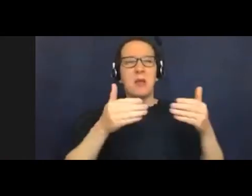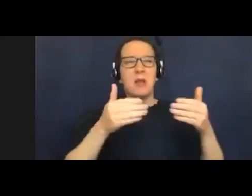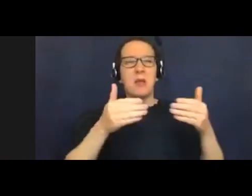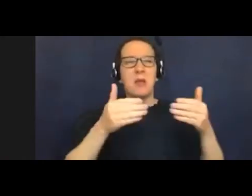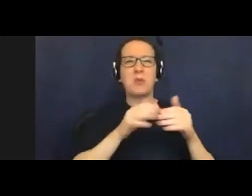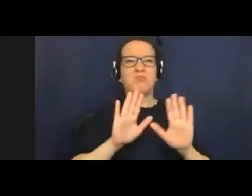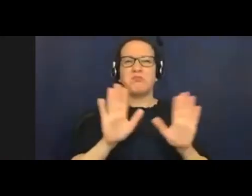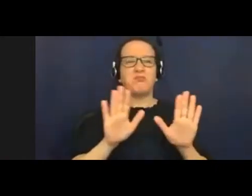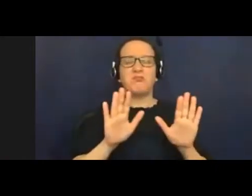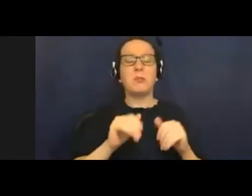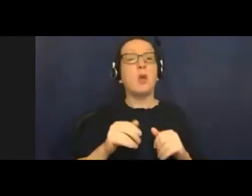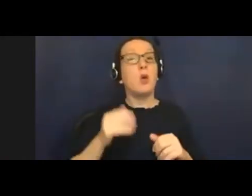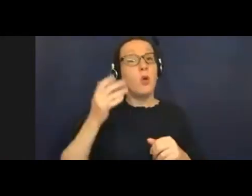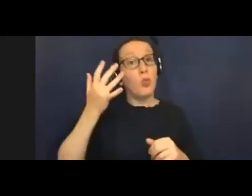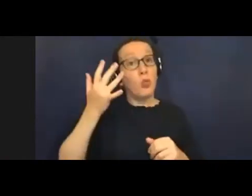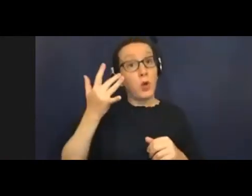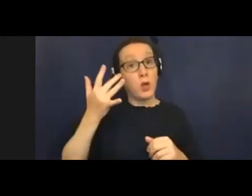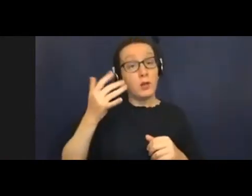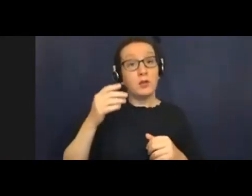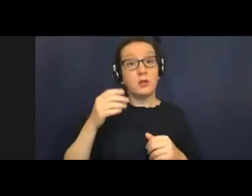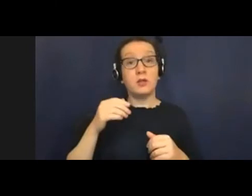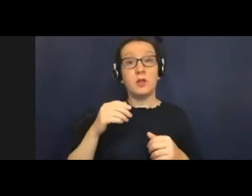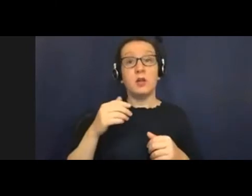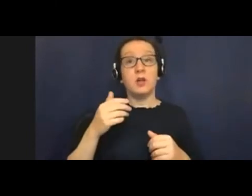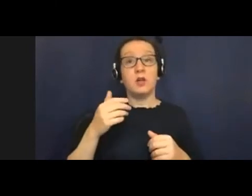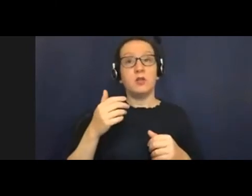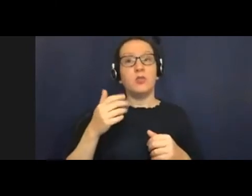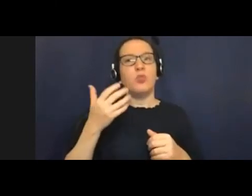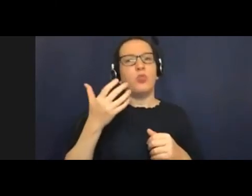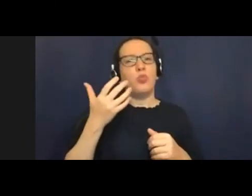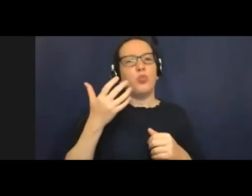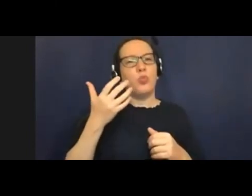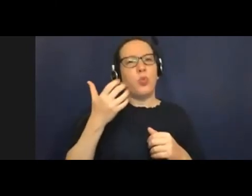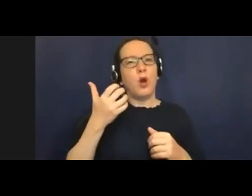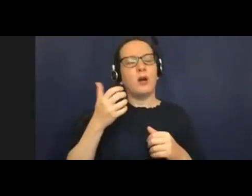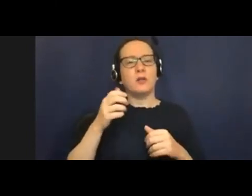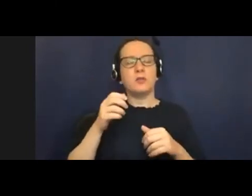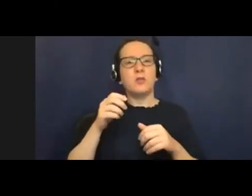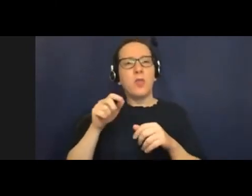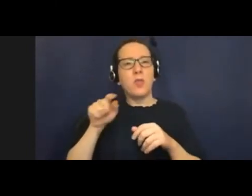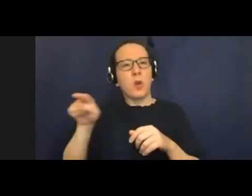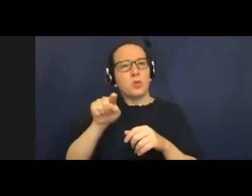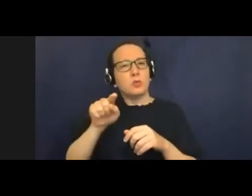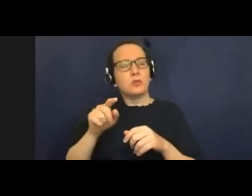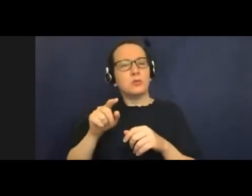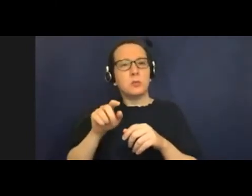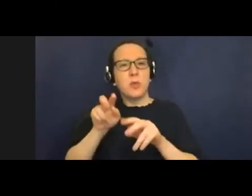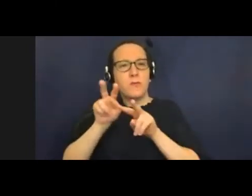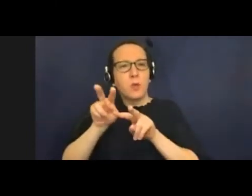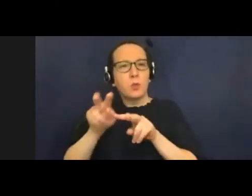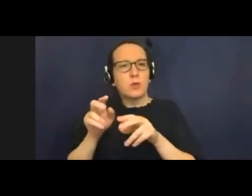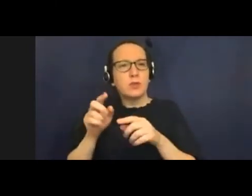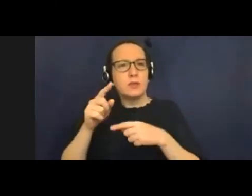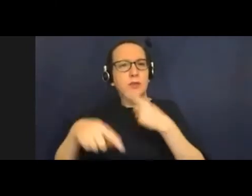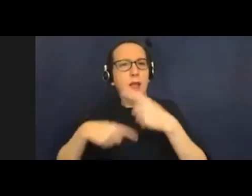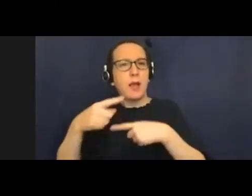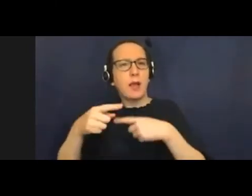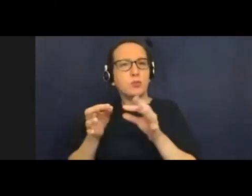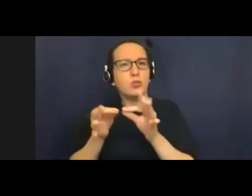easier for participants following our webinar through sign language interpretation.